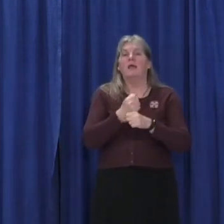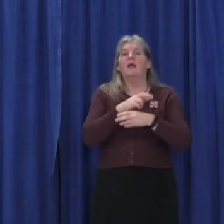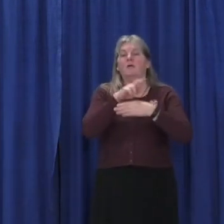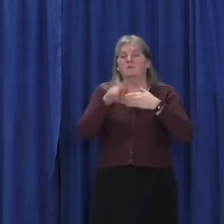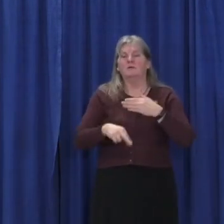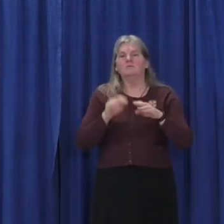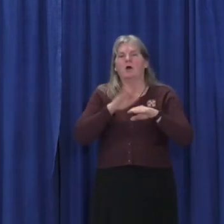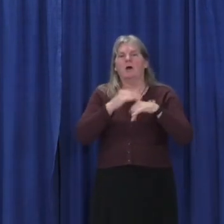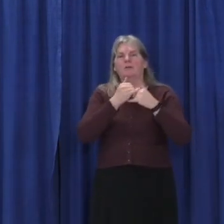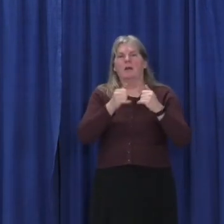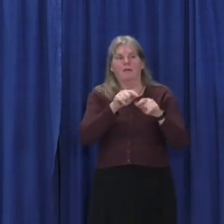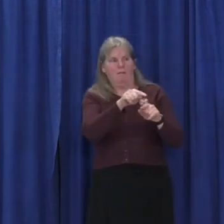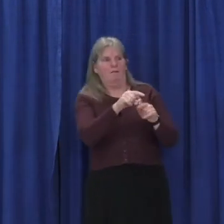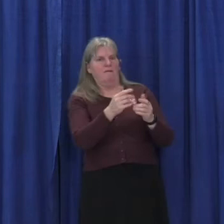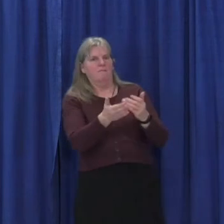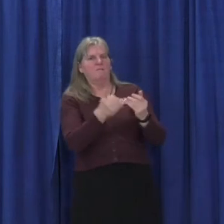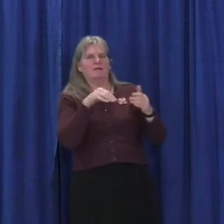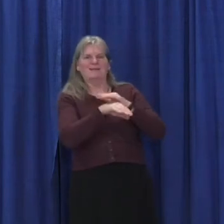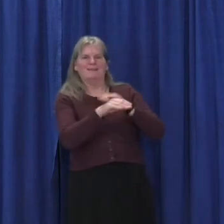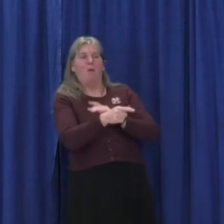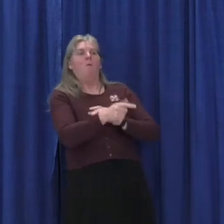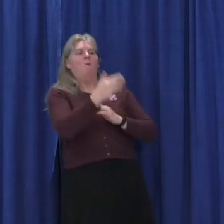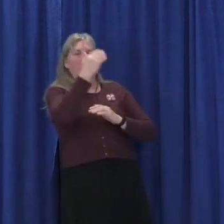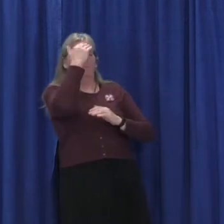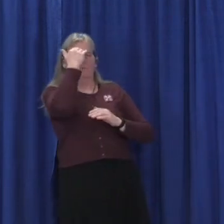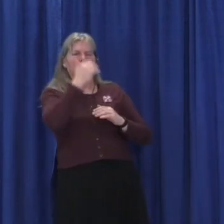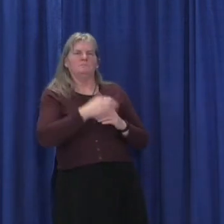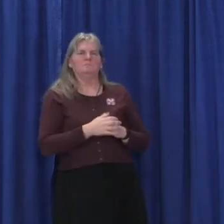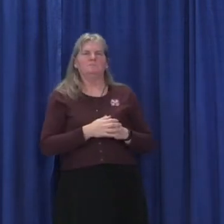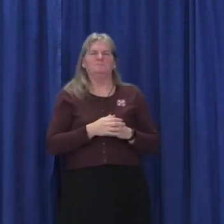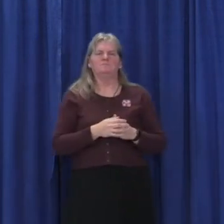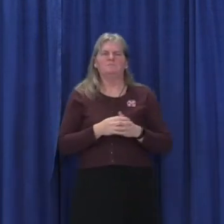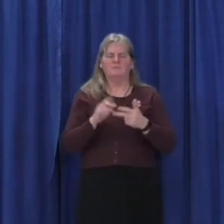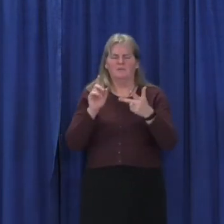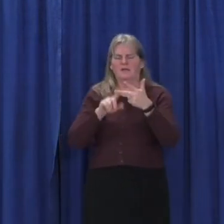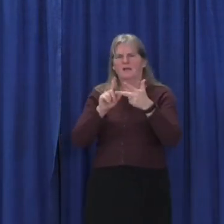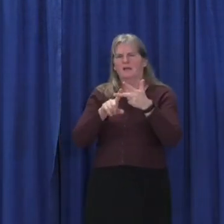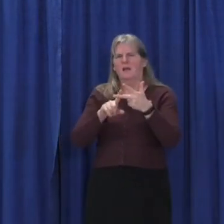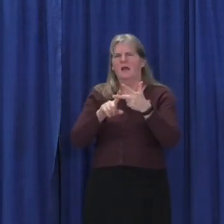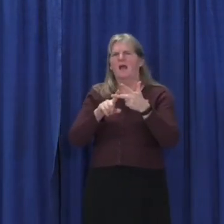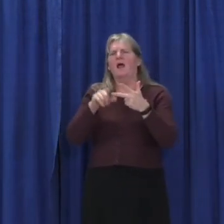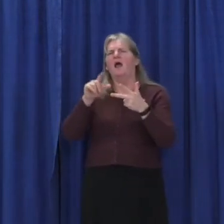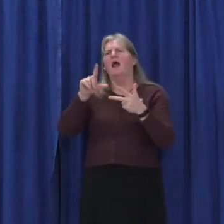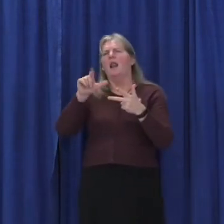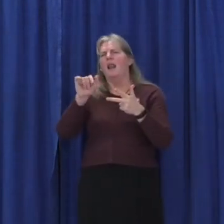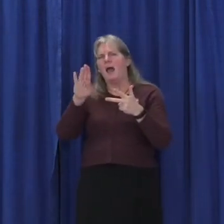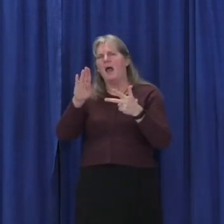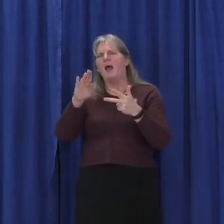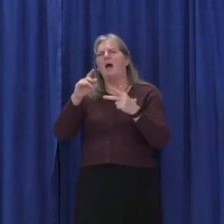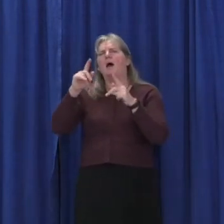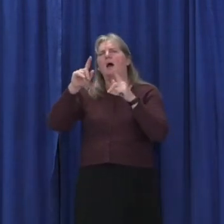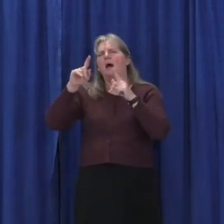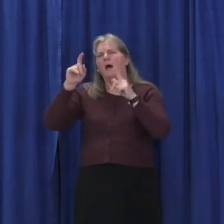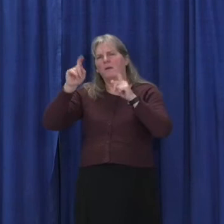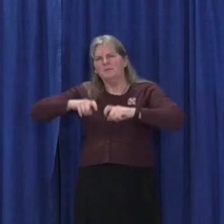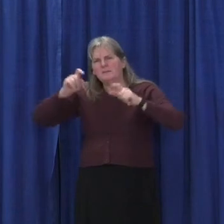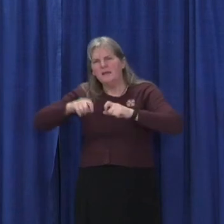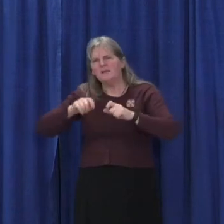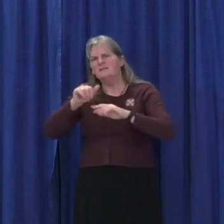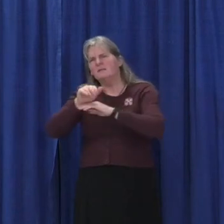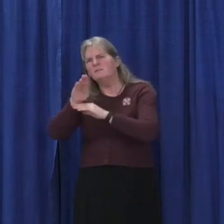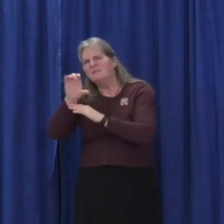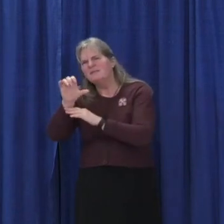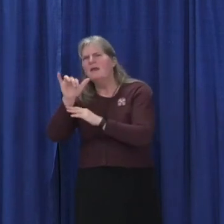quicker. The other thing to know about the lab-based test is we get better information. We find out what variant